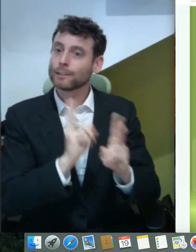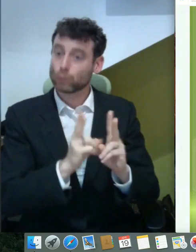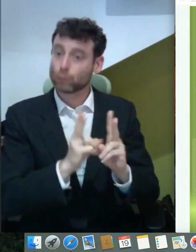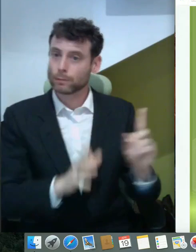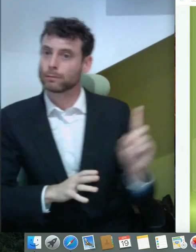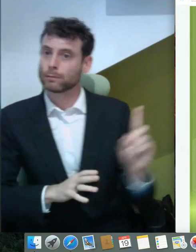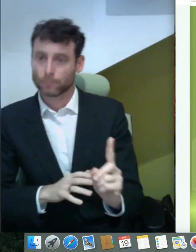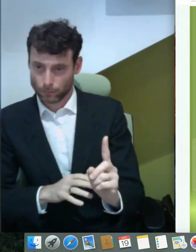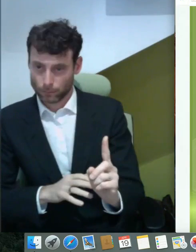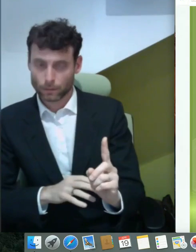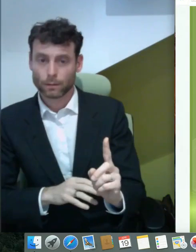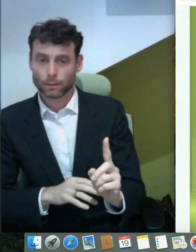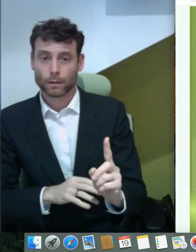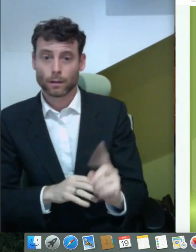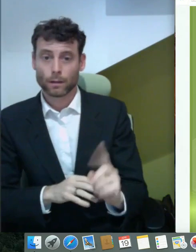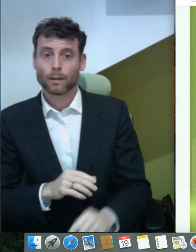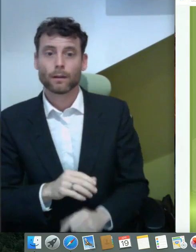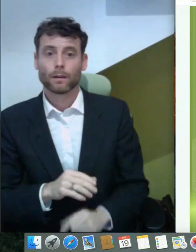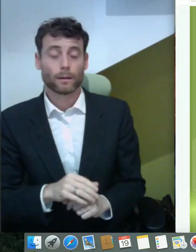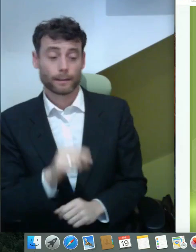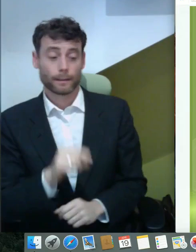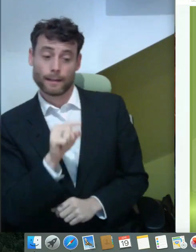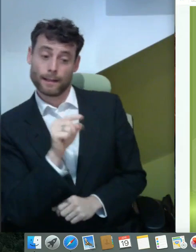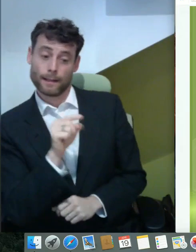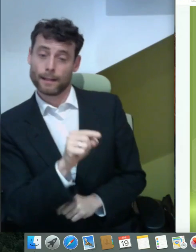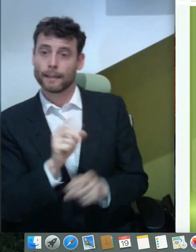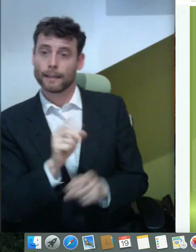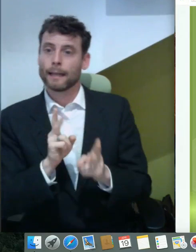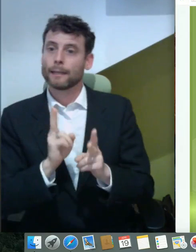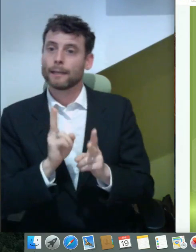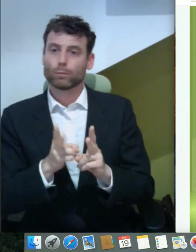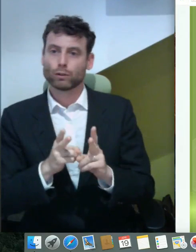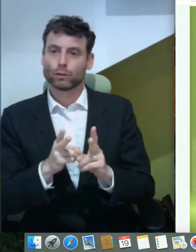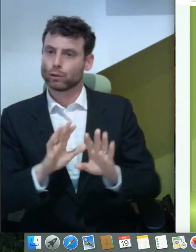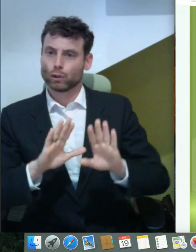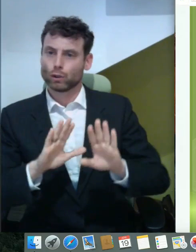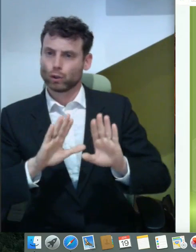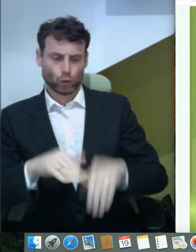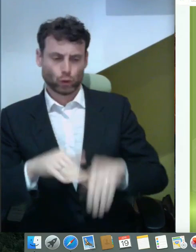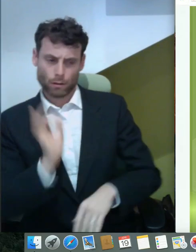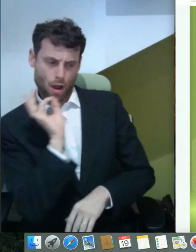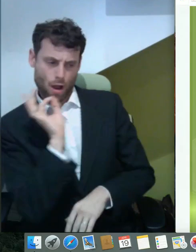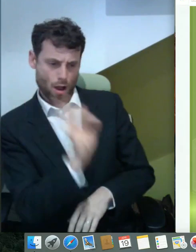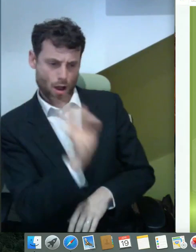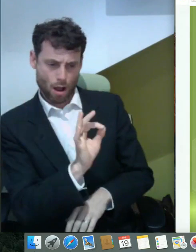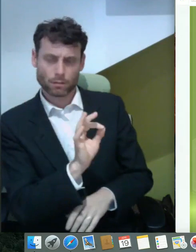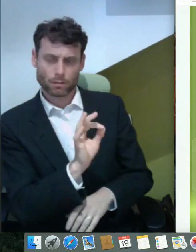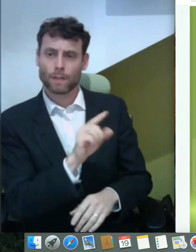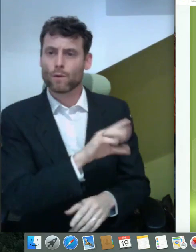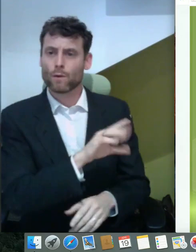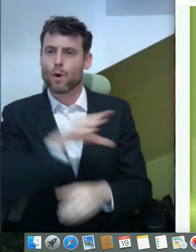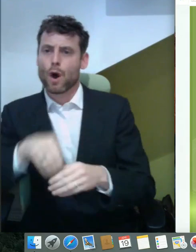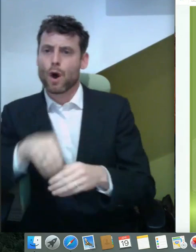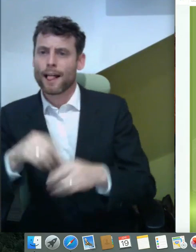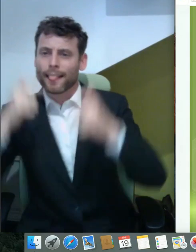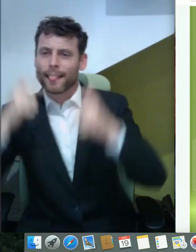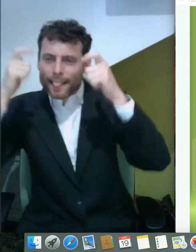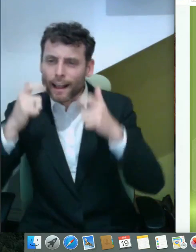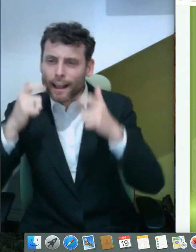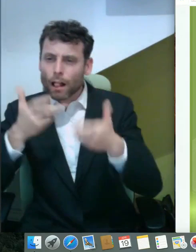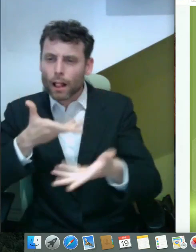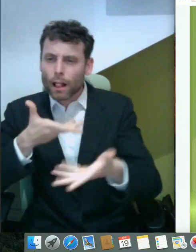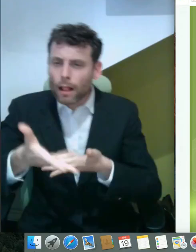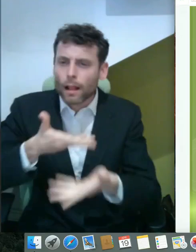out that those interpreters should not be the ones to be engaged for the legal interaction,